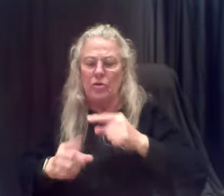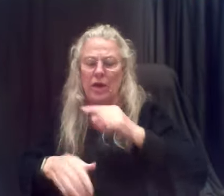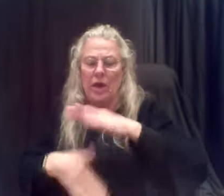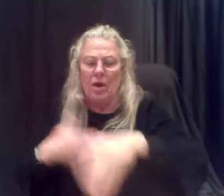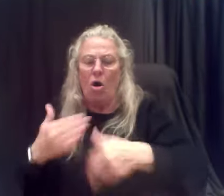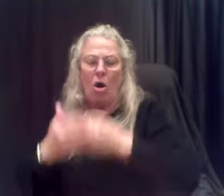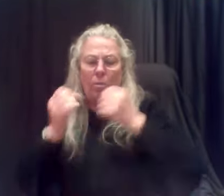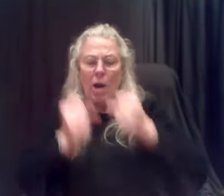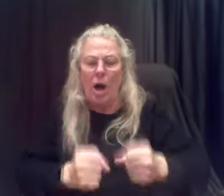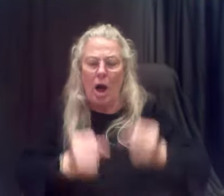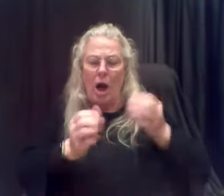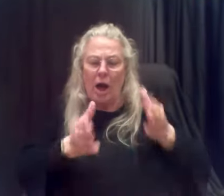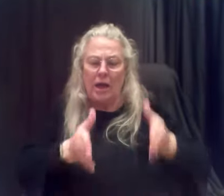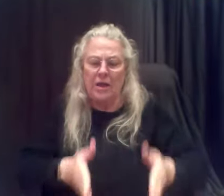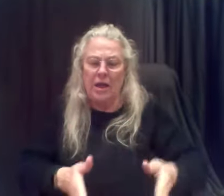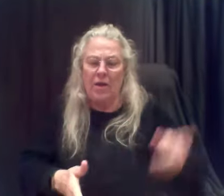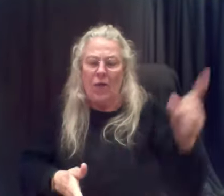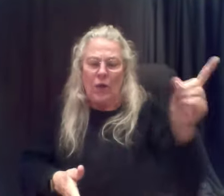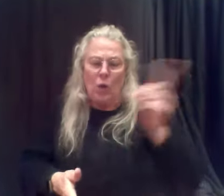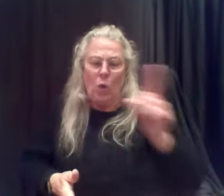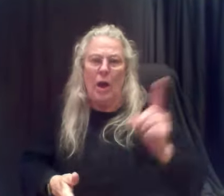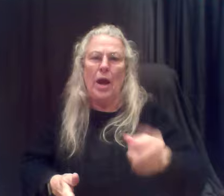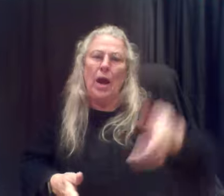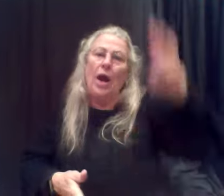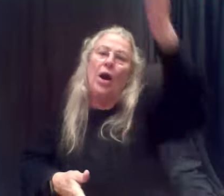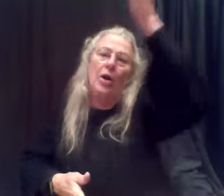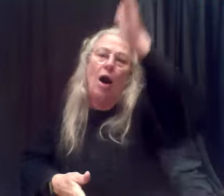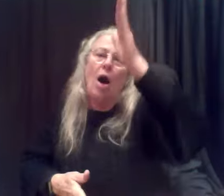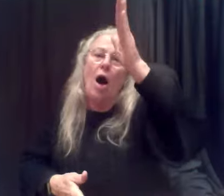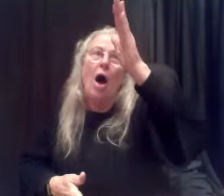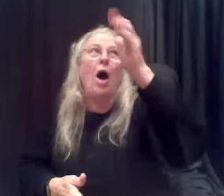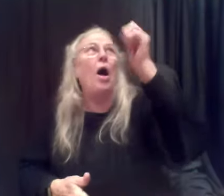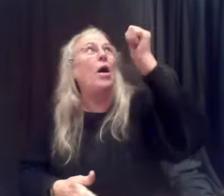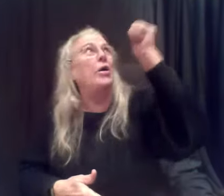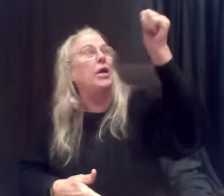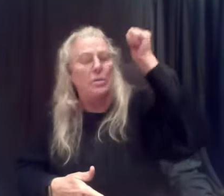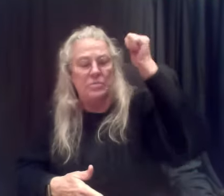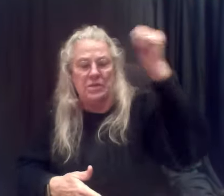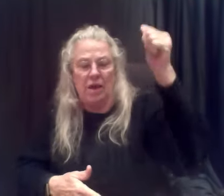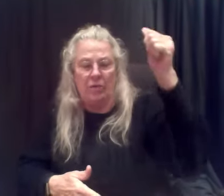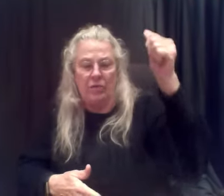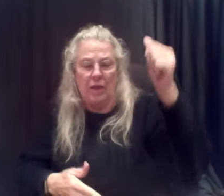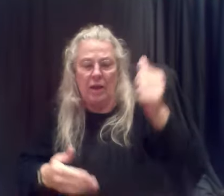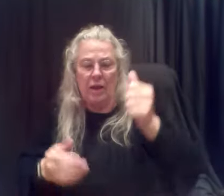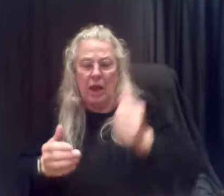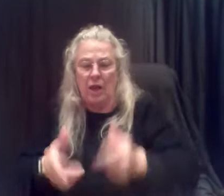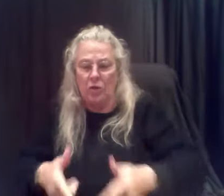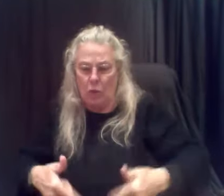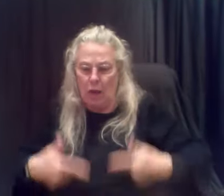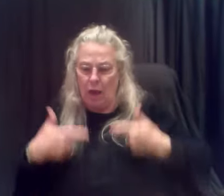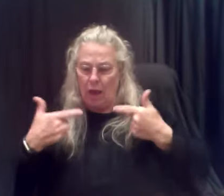the Almighty, where God himself there can